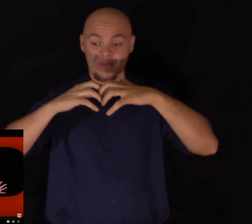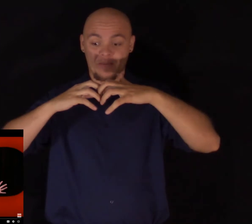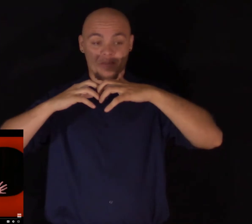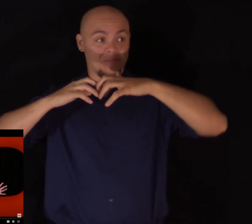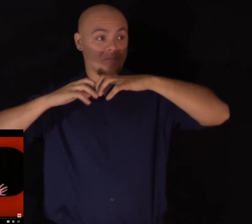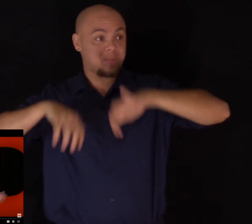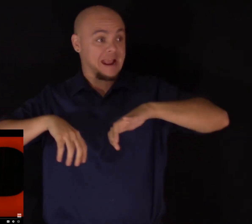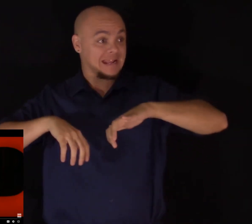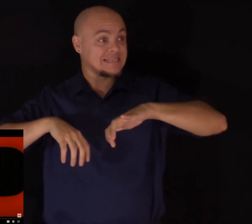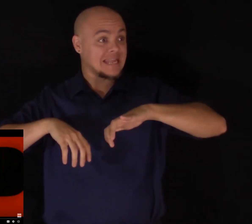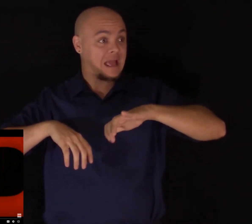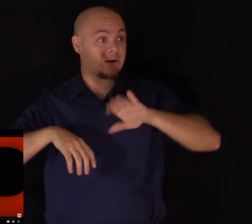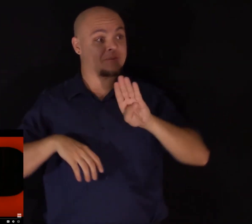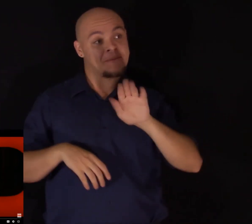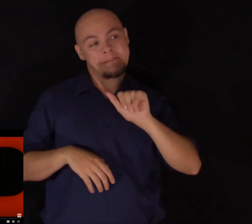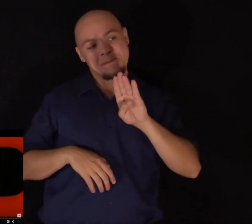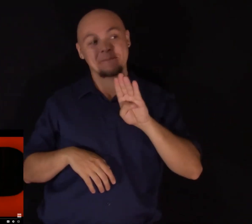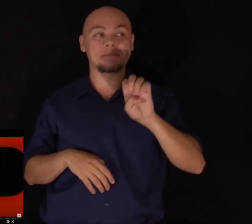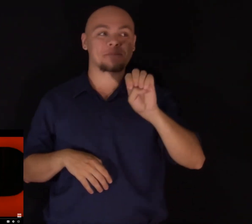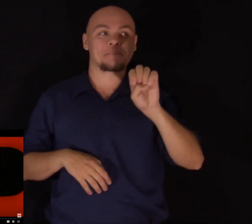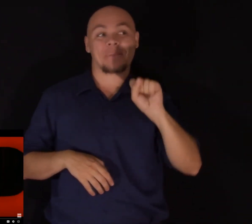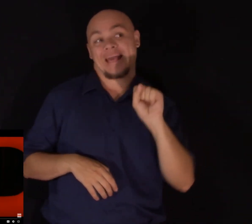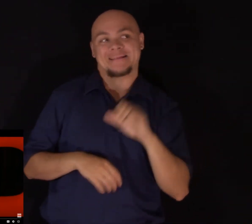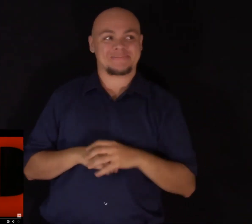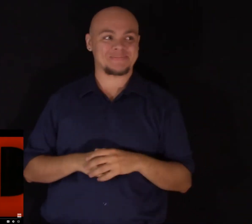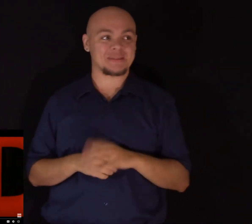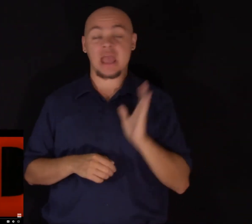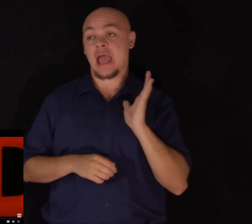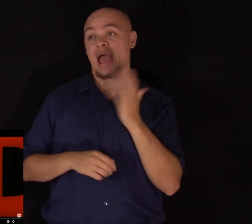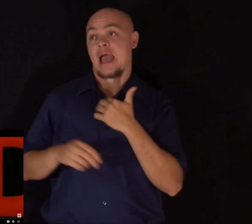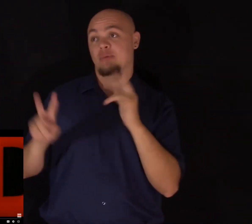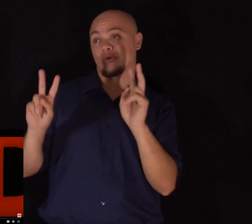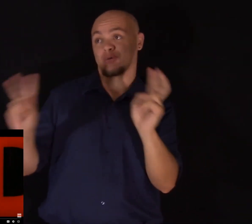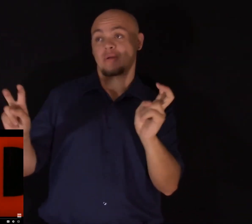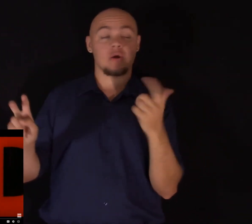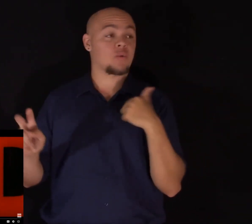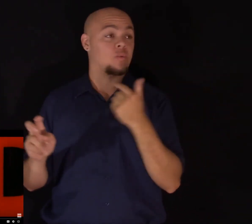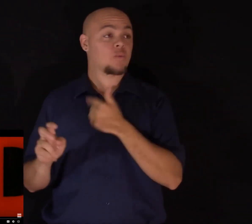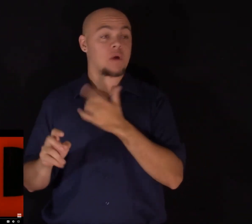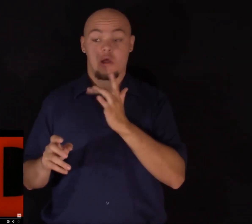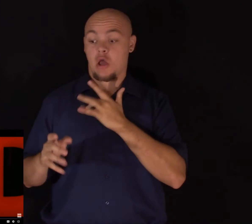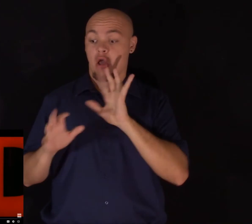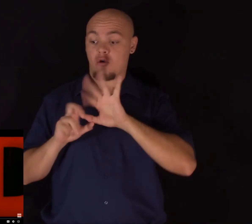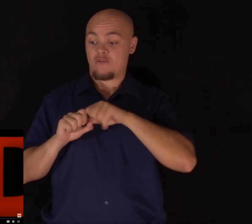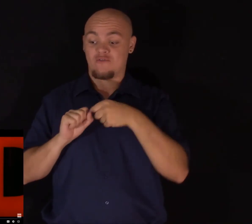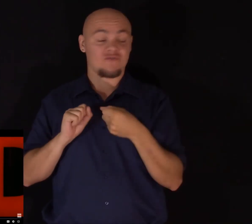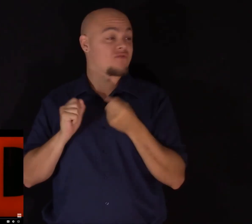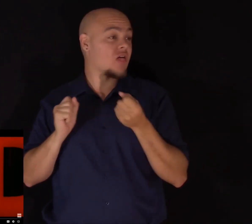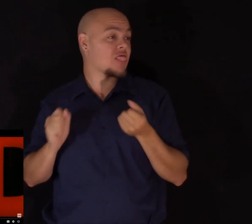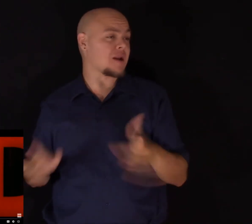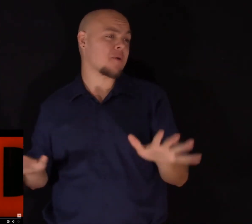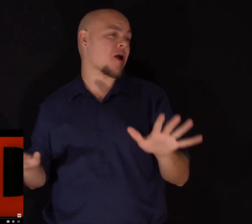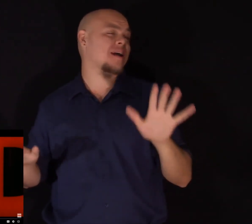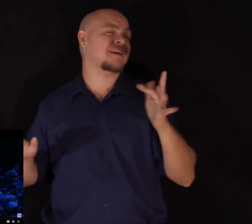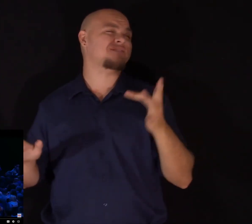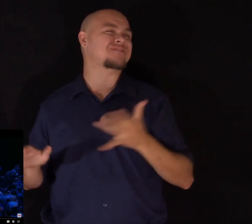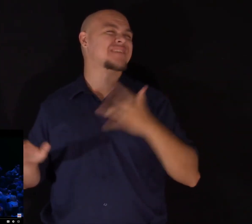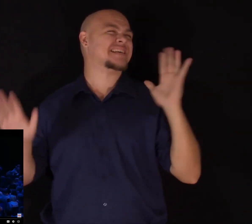Babes." And she said, "Our tagline is, we're falling apart, and it feels fantastic."